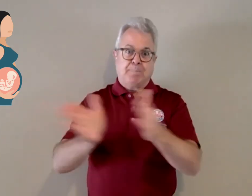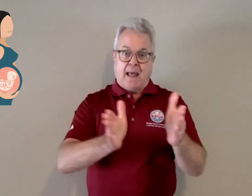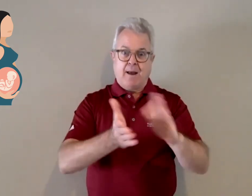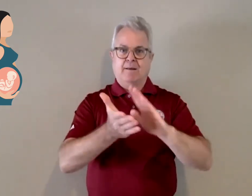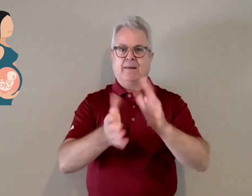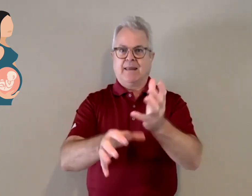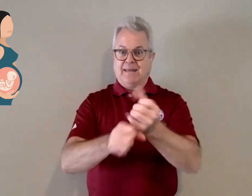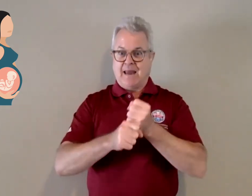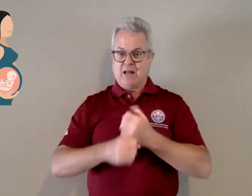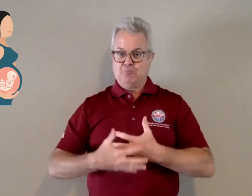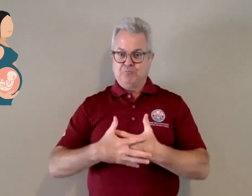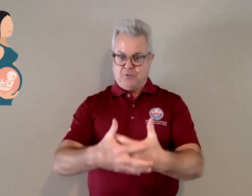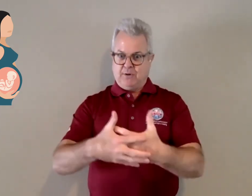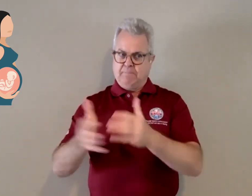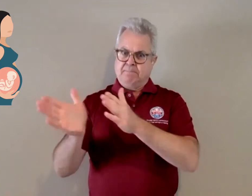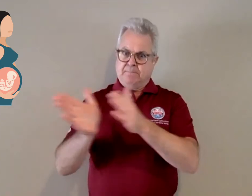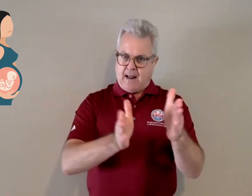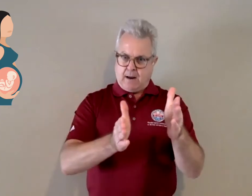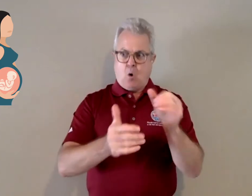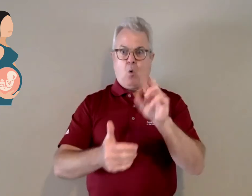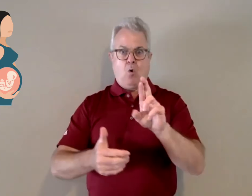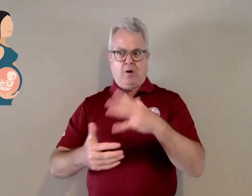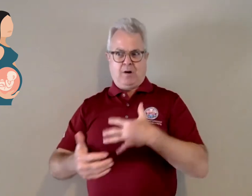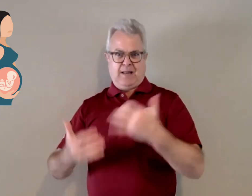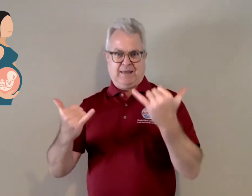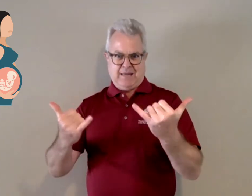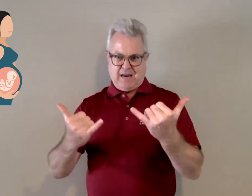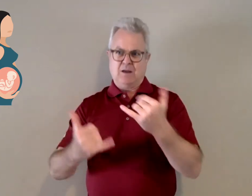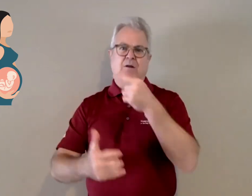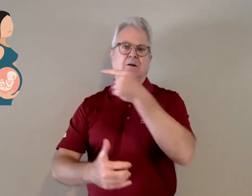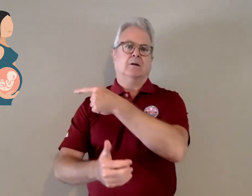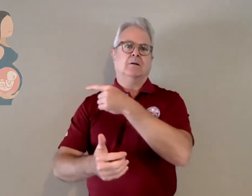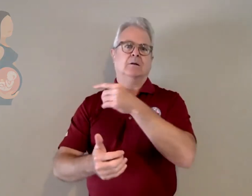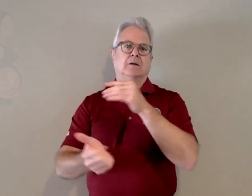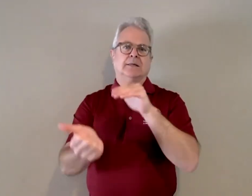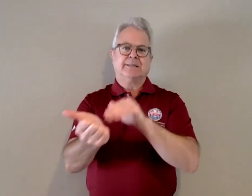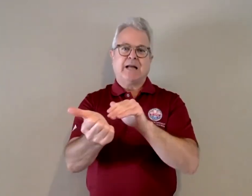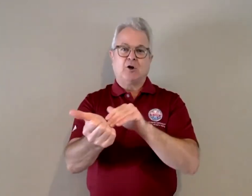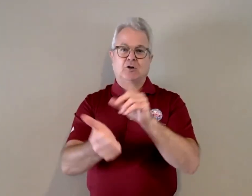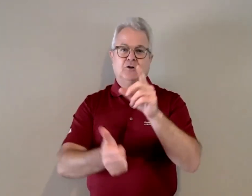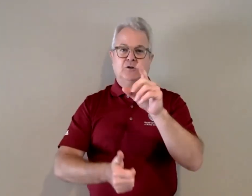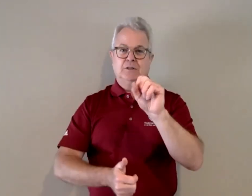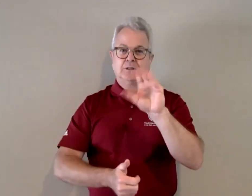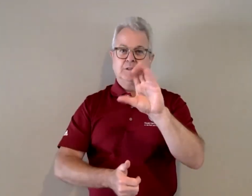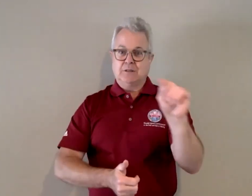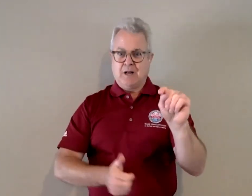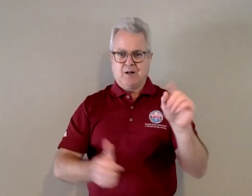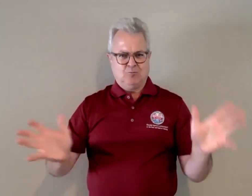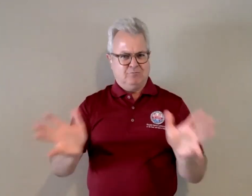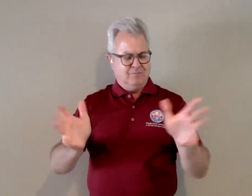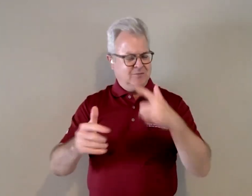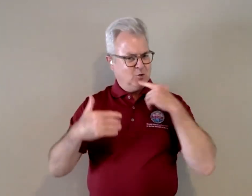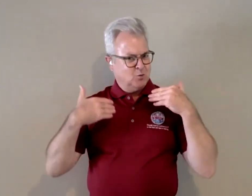or who are considering becoming pregnant in the near future.